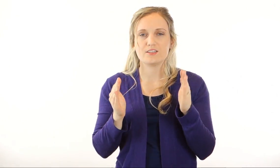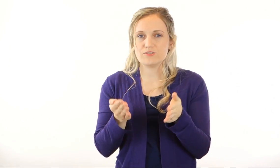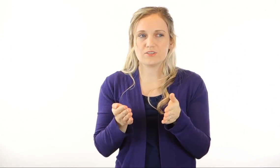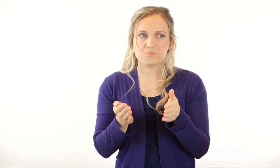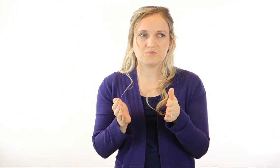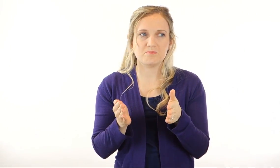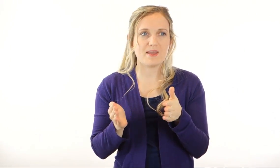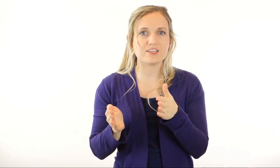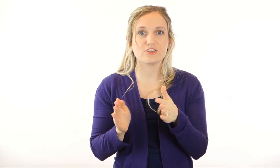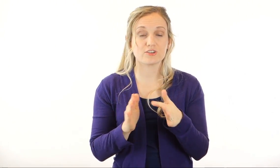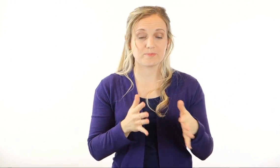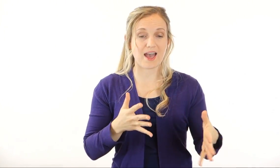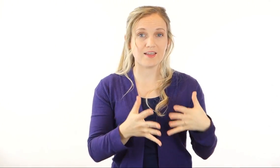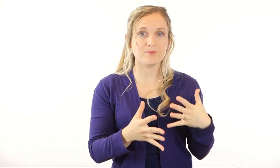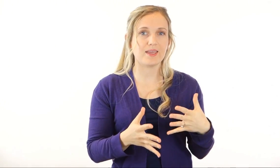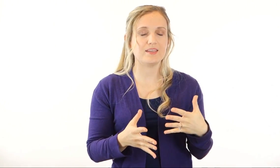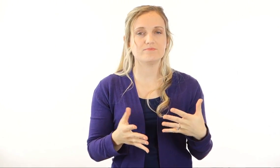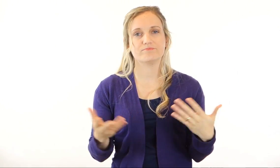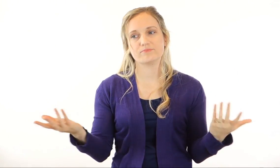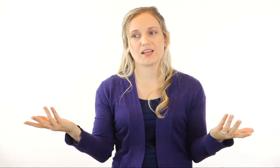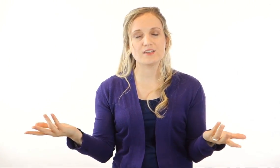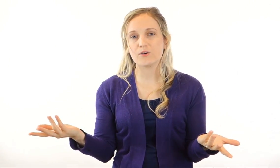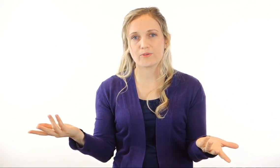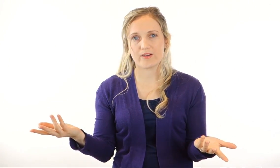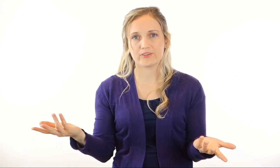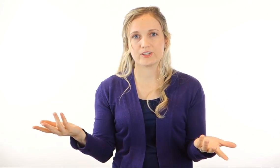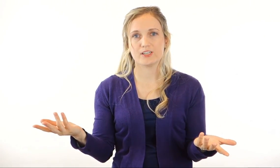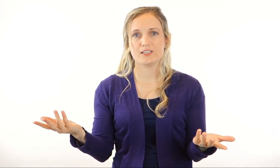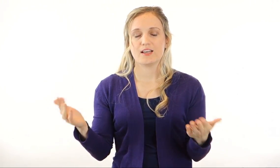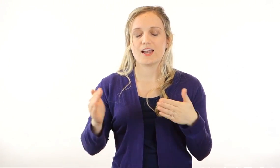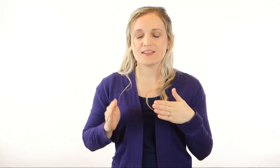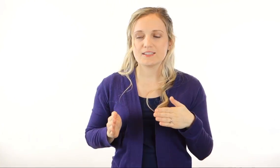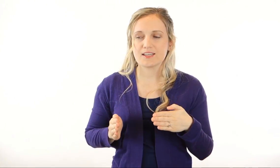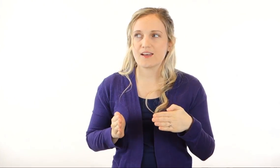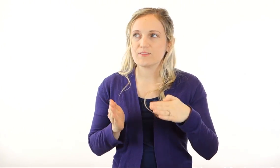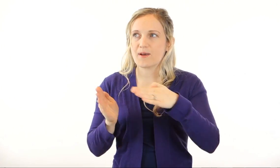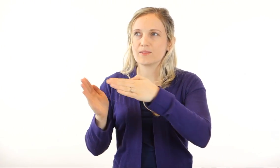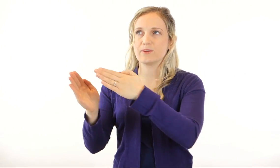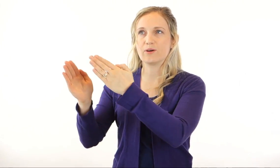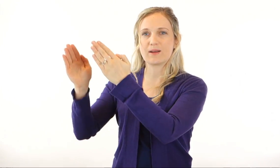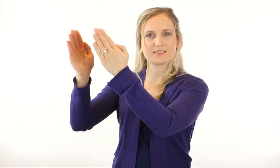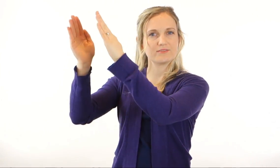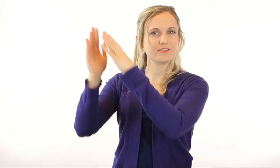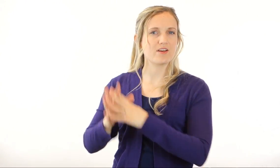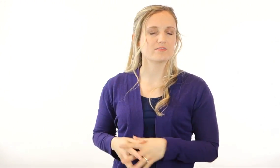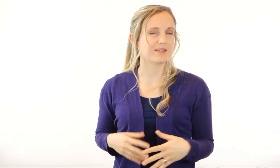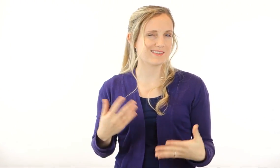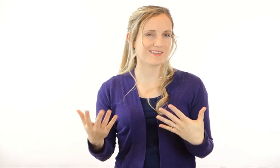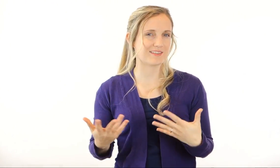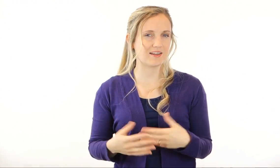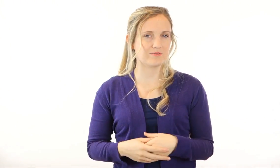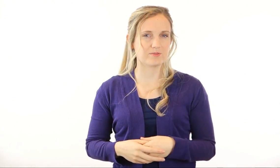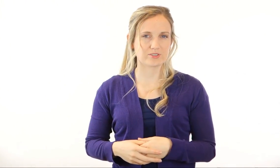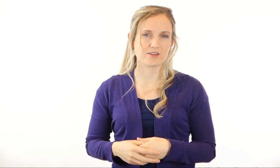you can make your pathway kind of go wherever. I like to have the pathway go back to Heavenly Father because that's kind of what we're talking